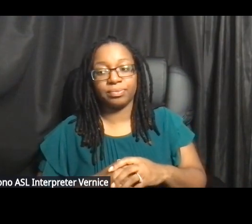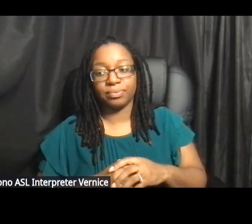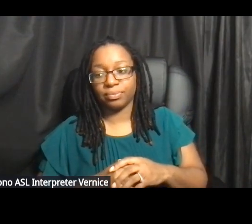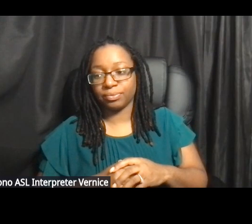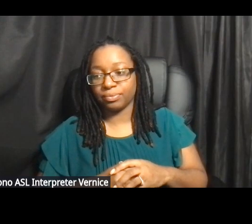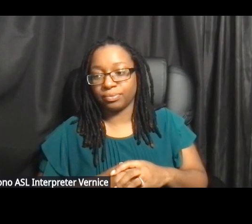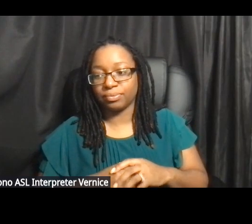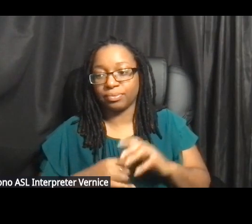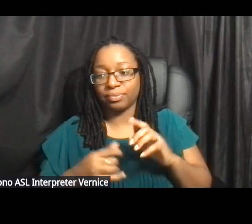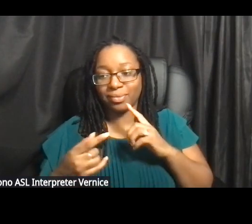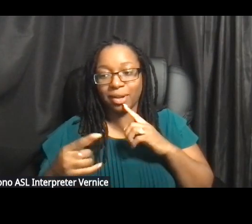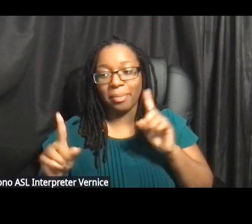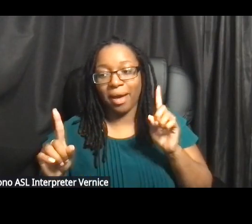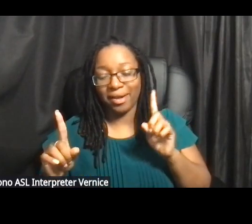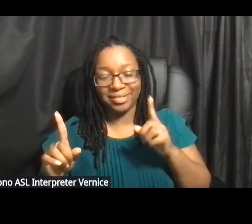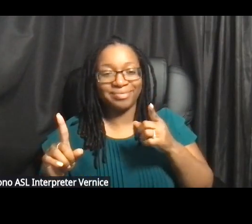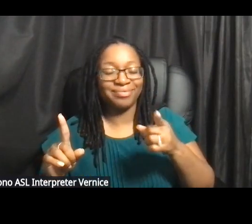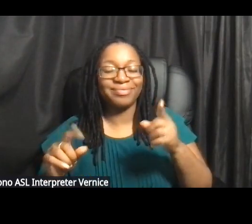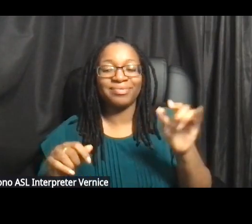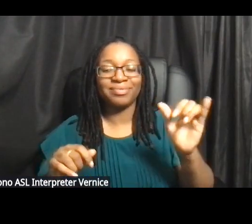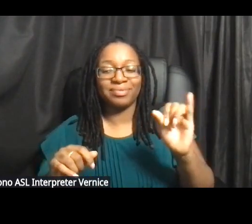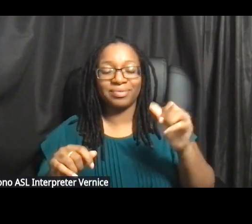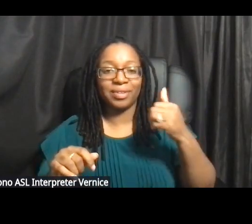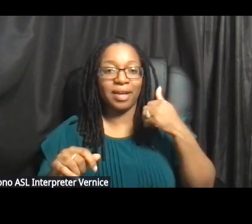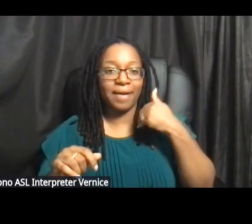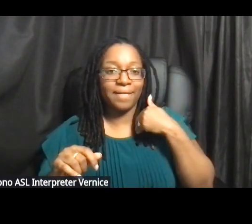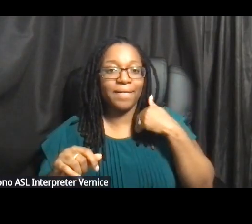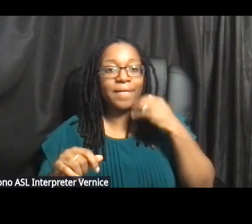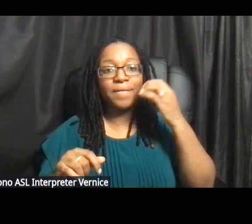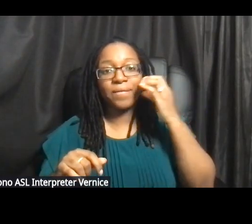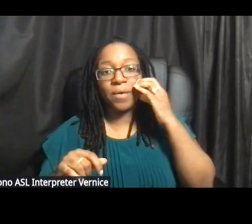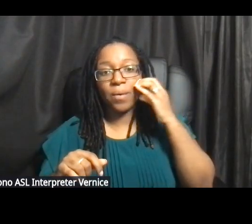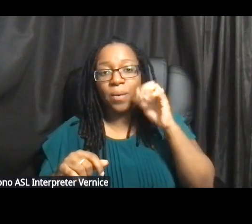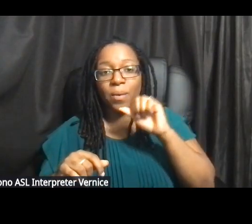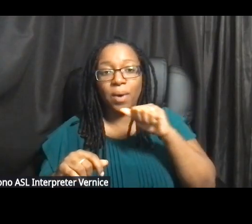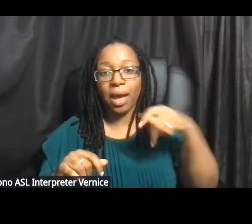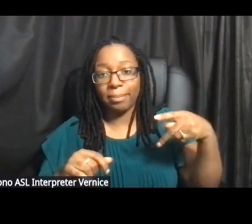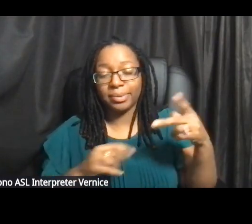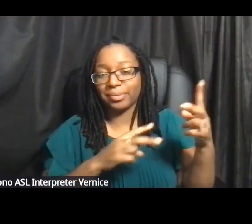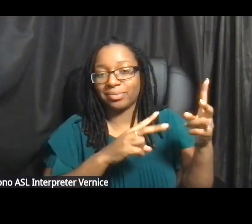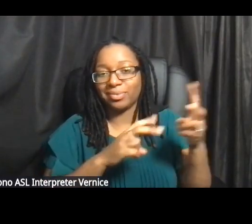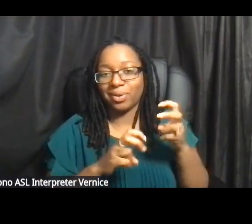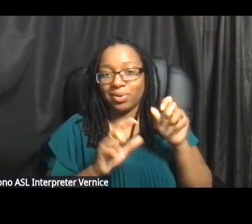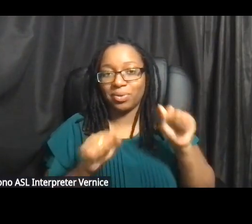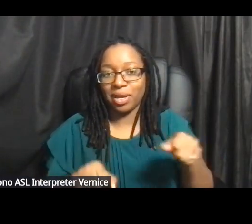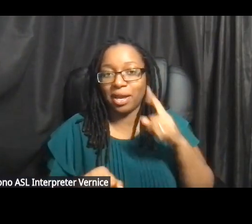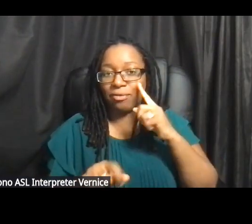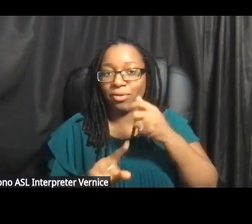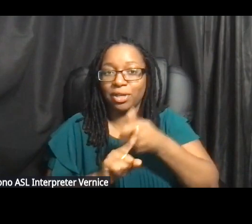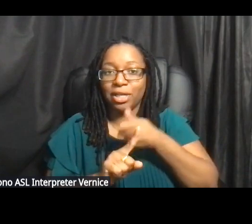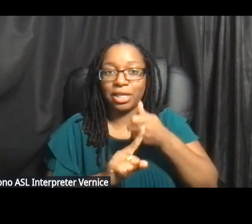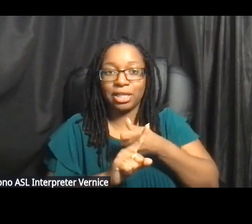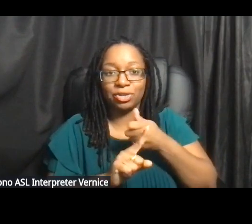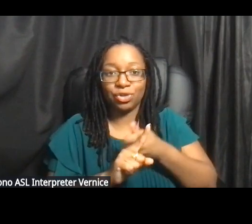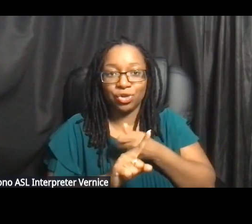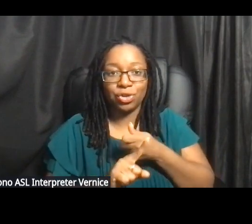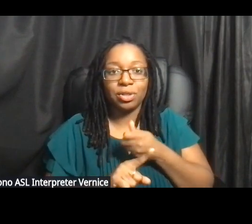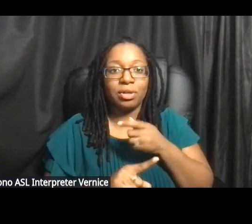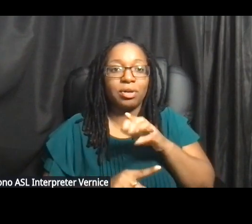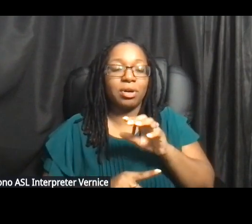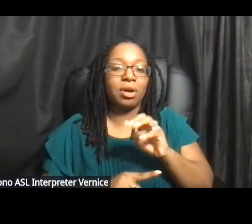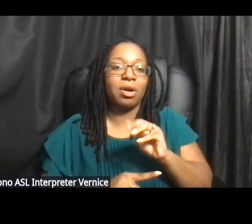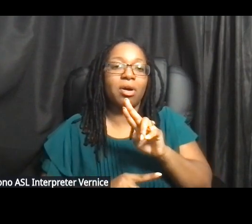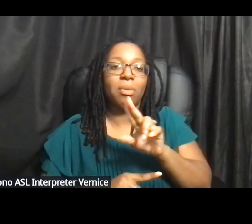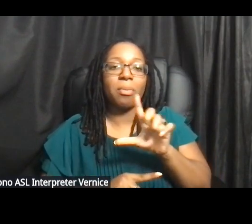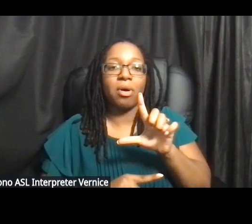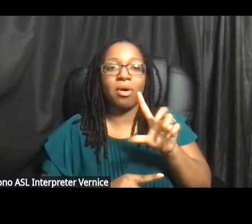go. They also have phone apps. You can download the apps for each of these on your phone. Again, you can switch